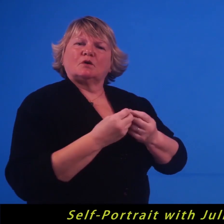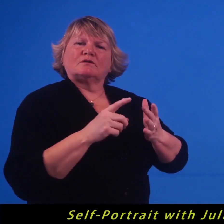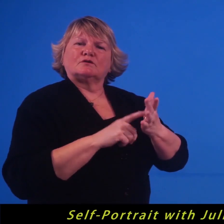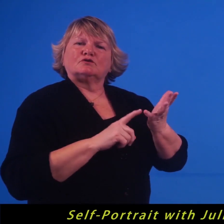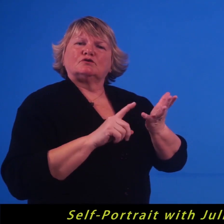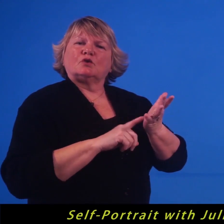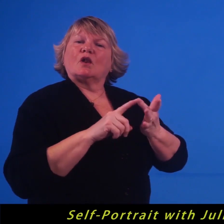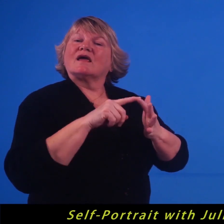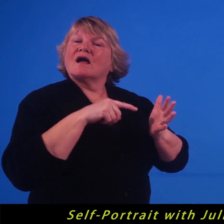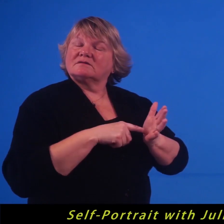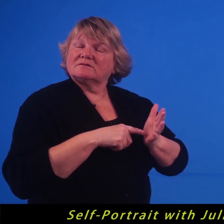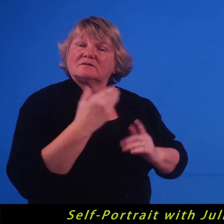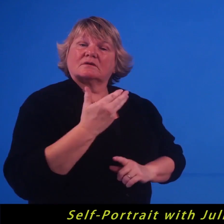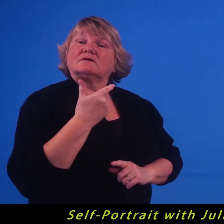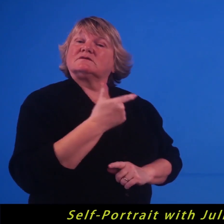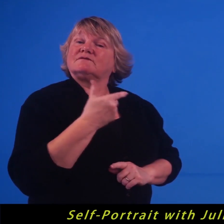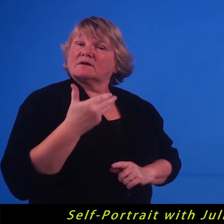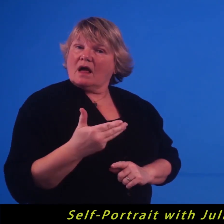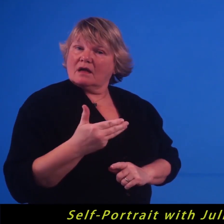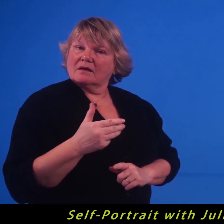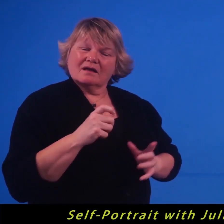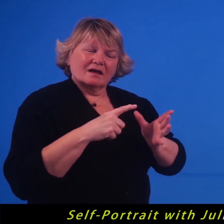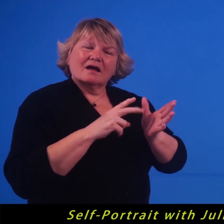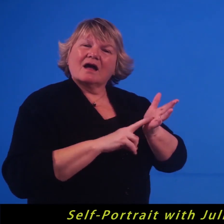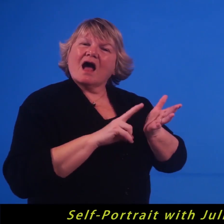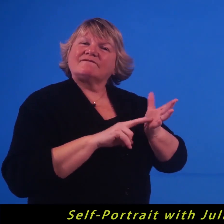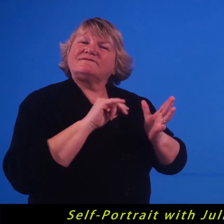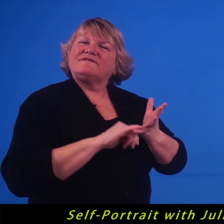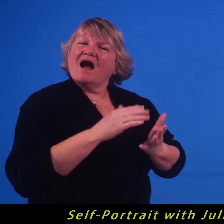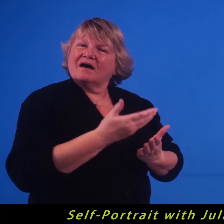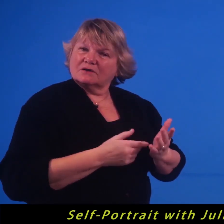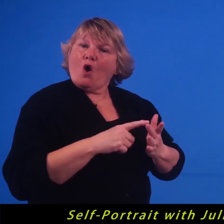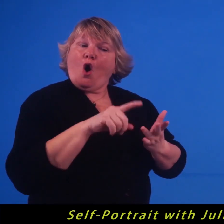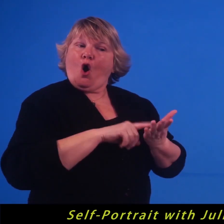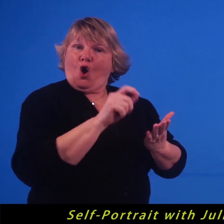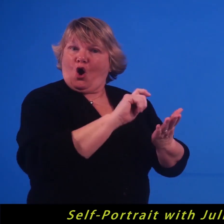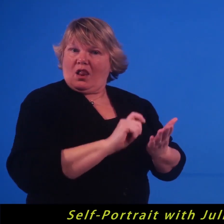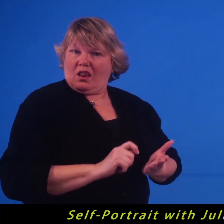Self-Portrait with Juliet, 1979, Oil on Canvas.